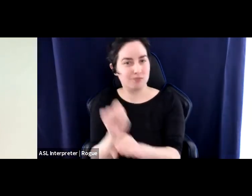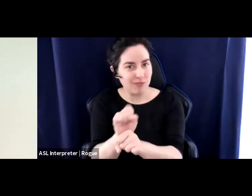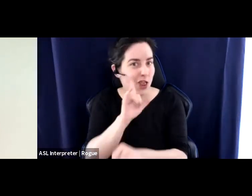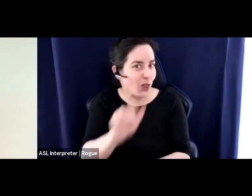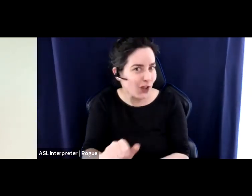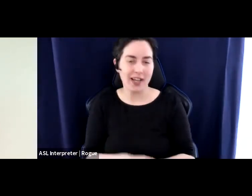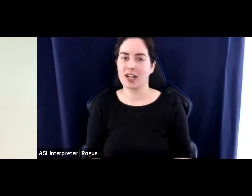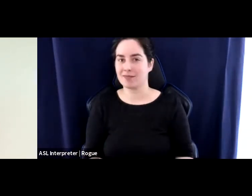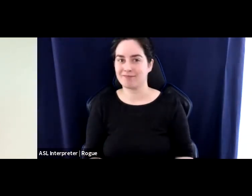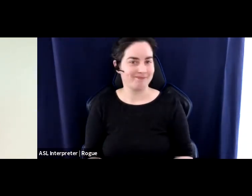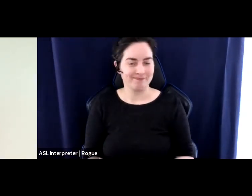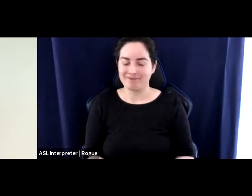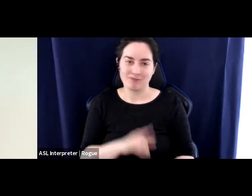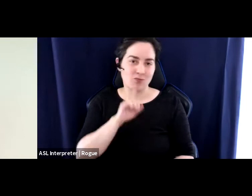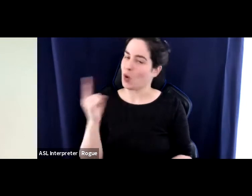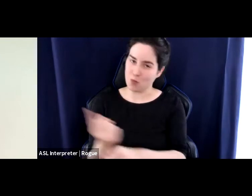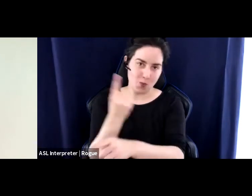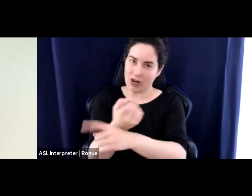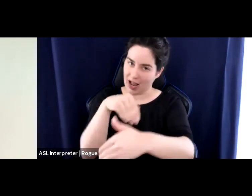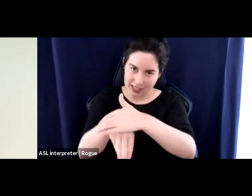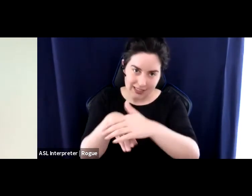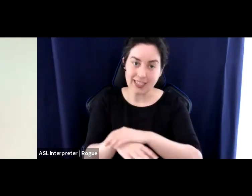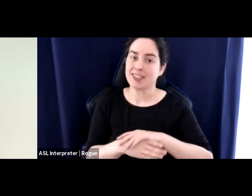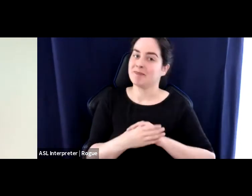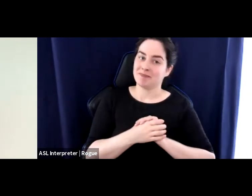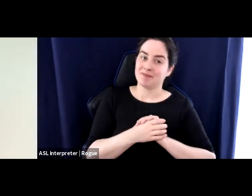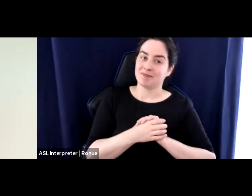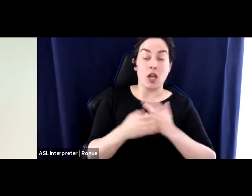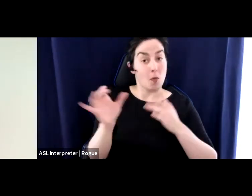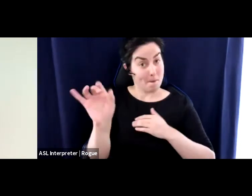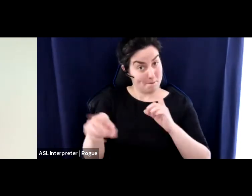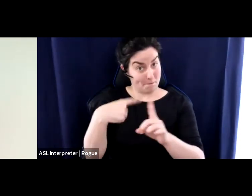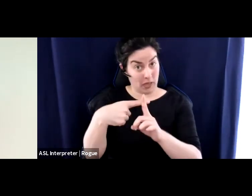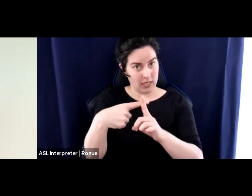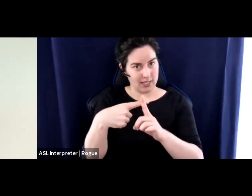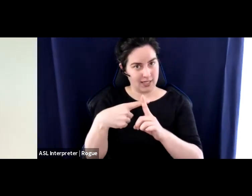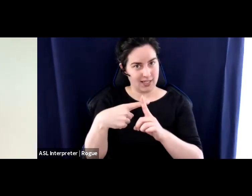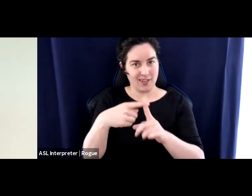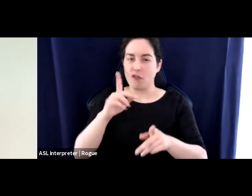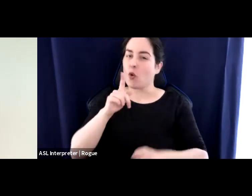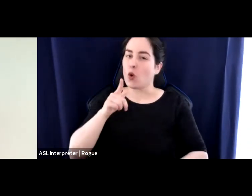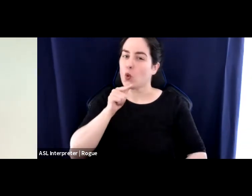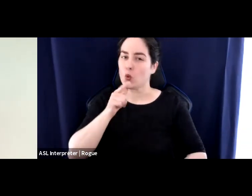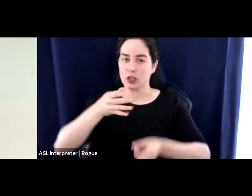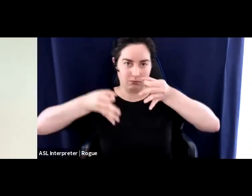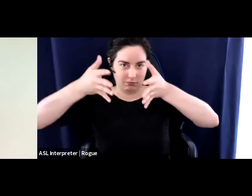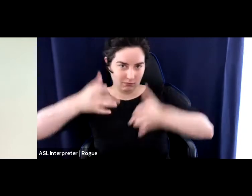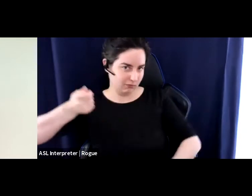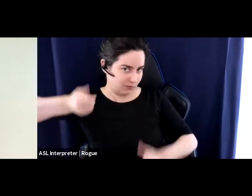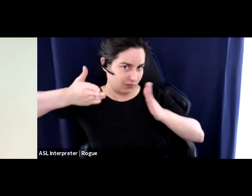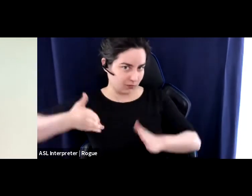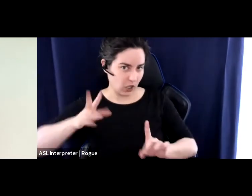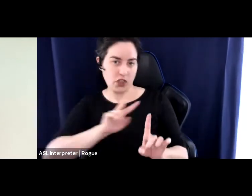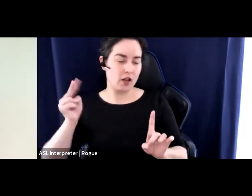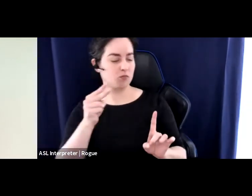disabilities. And perhaps also some barriers in judicial reasoning and understanding of the critical role that